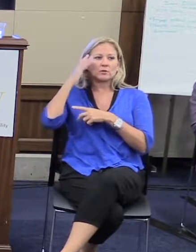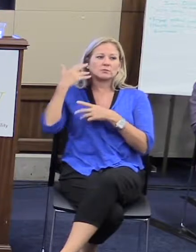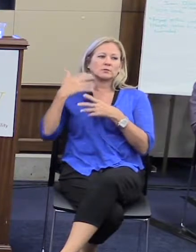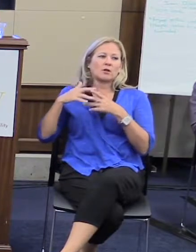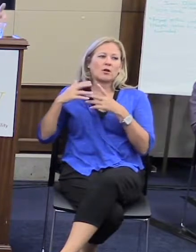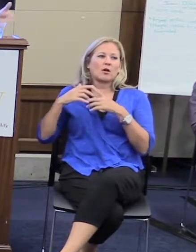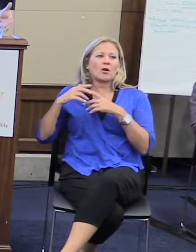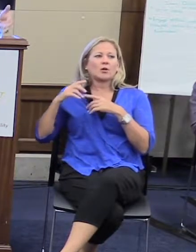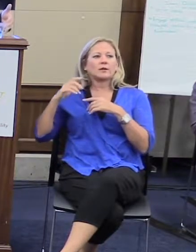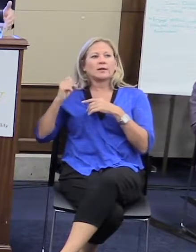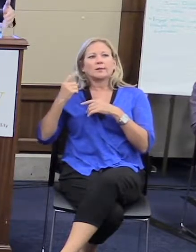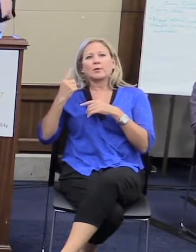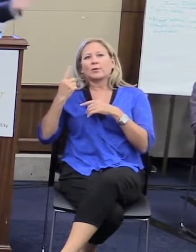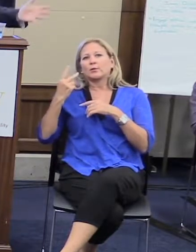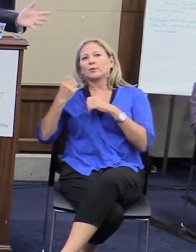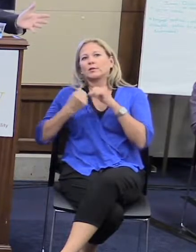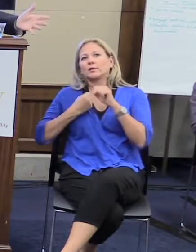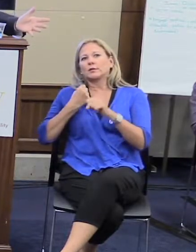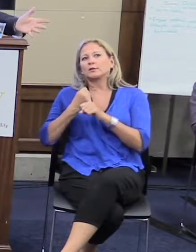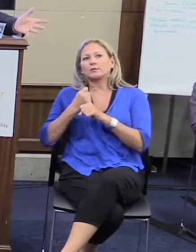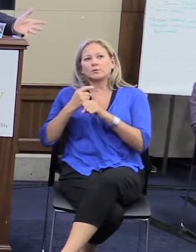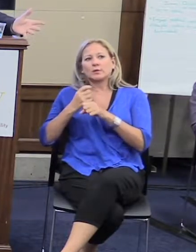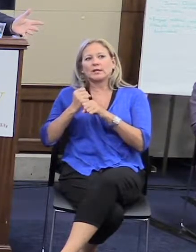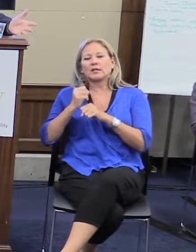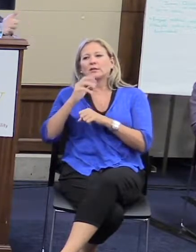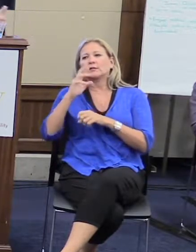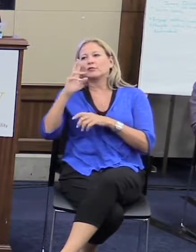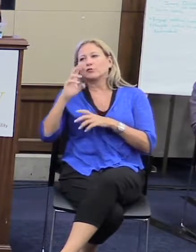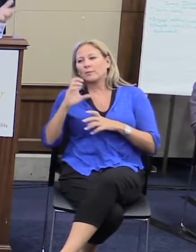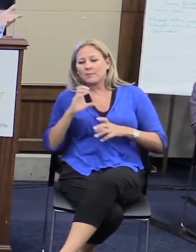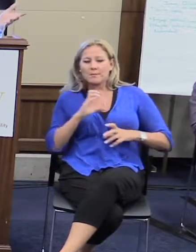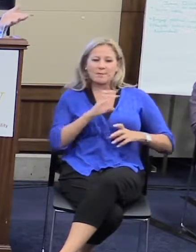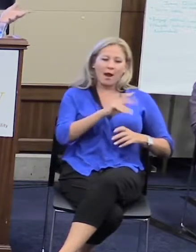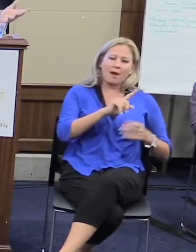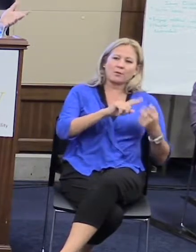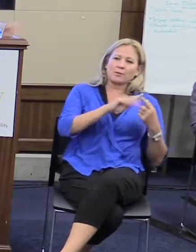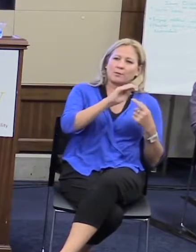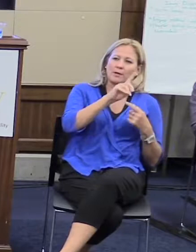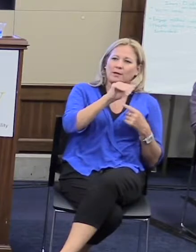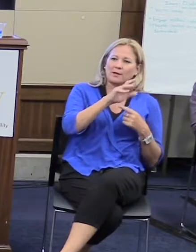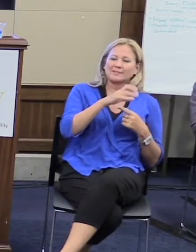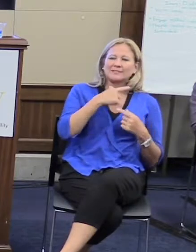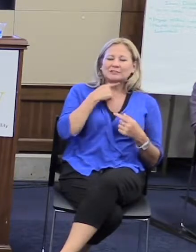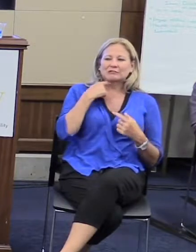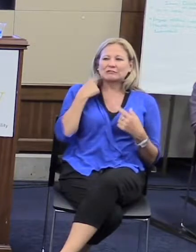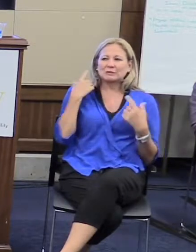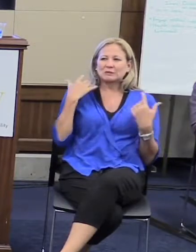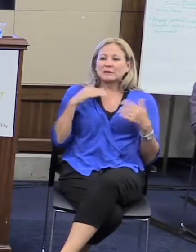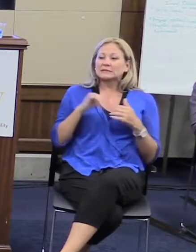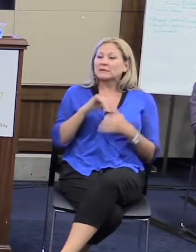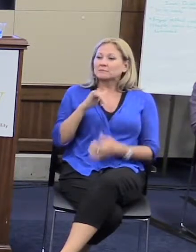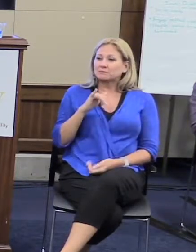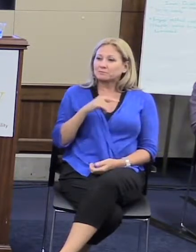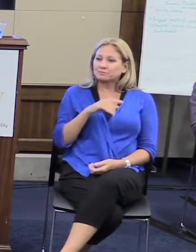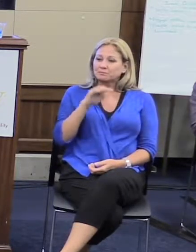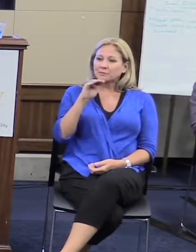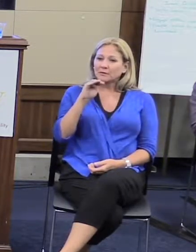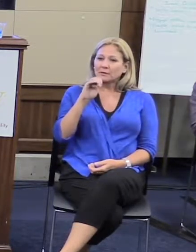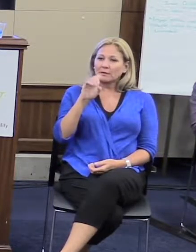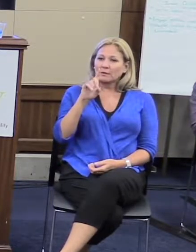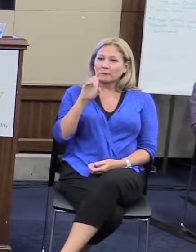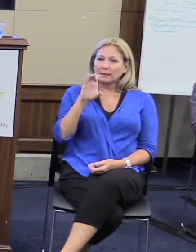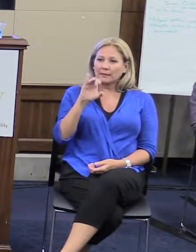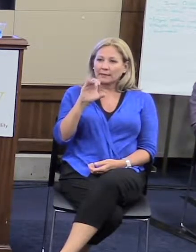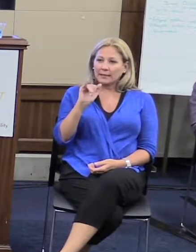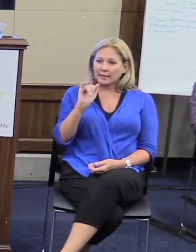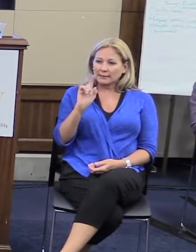difficulty is it takes 2 years on a good day to get reinstated during that time, so you're at risk. Same with Medicaid. And so